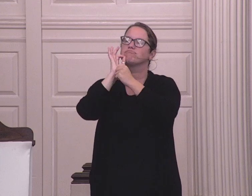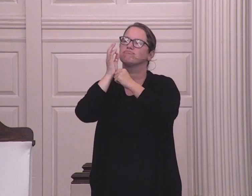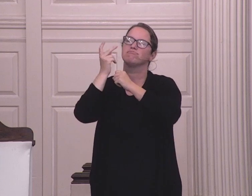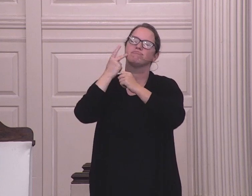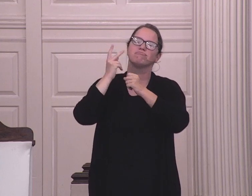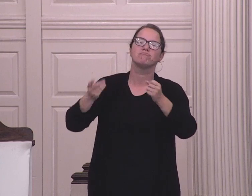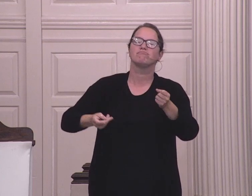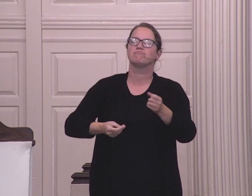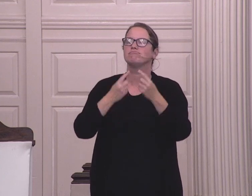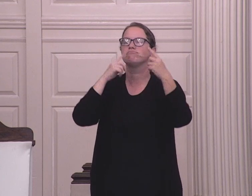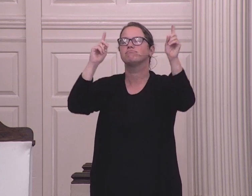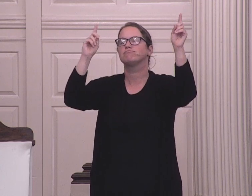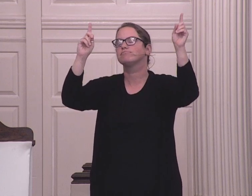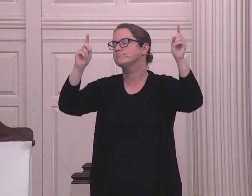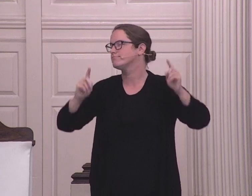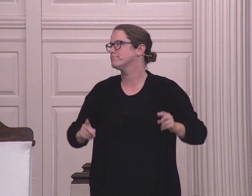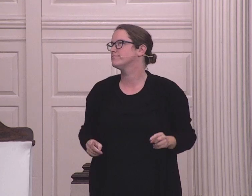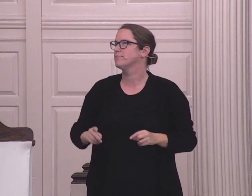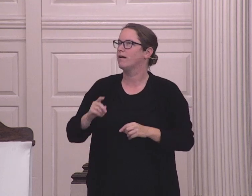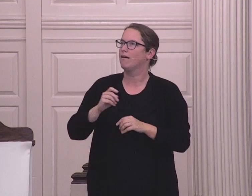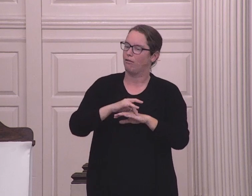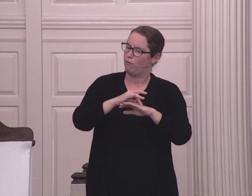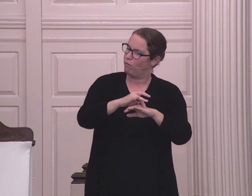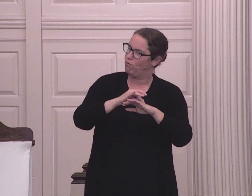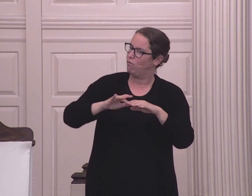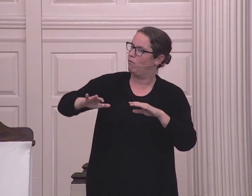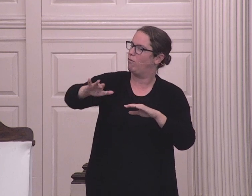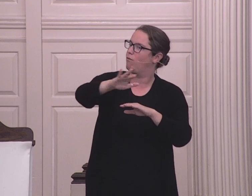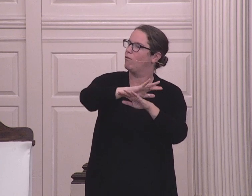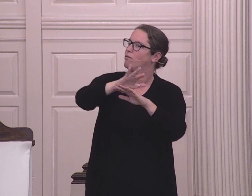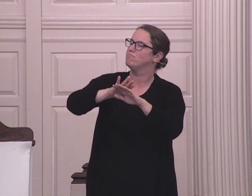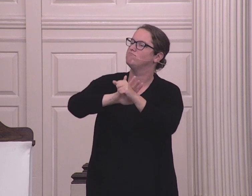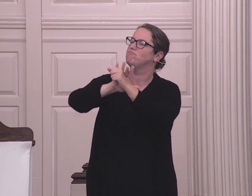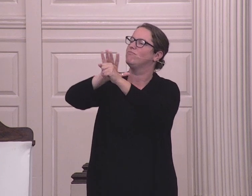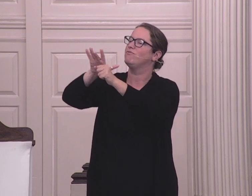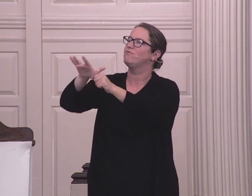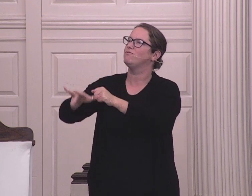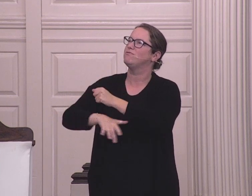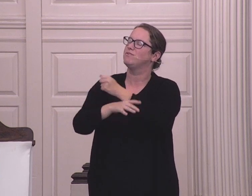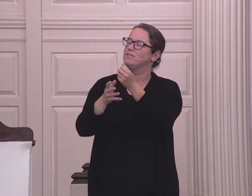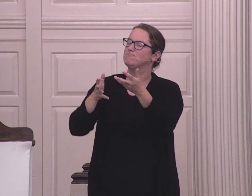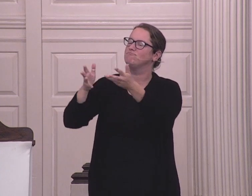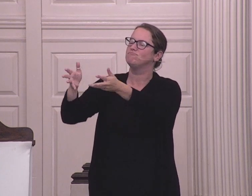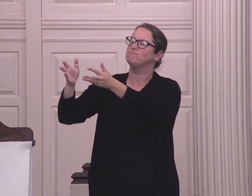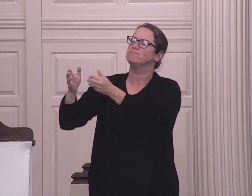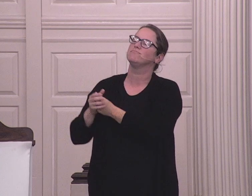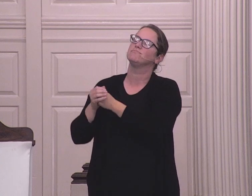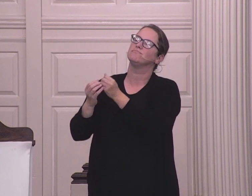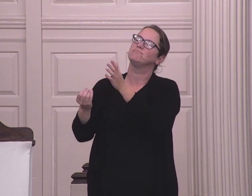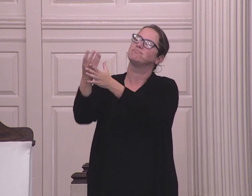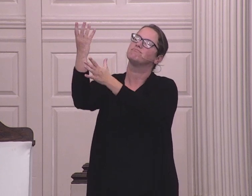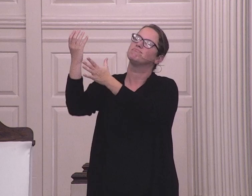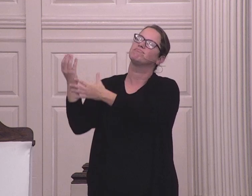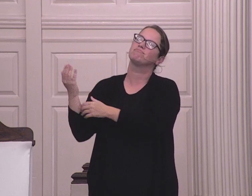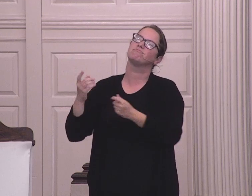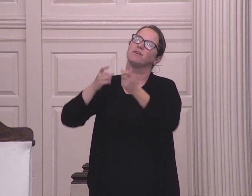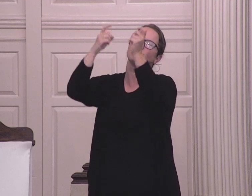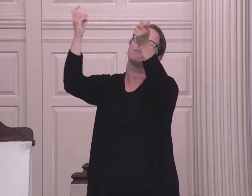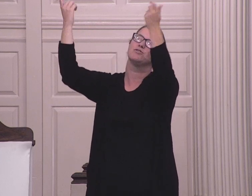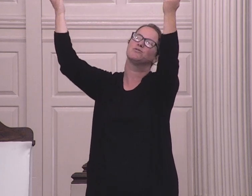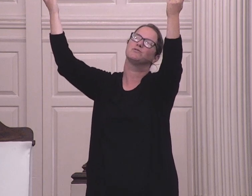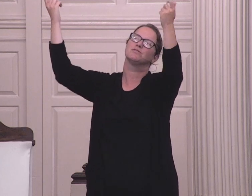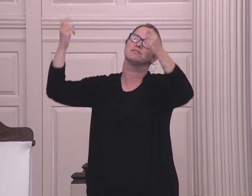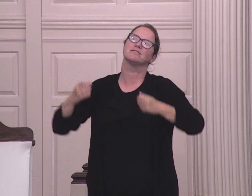harvest. The untilled meadows overflow with it, and rejoicing clothes the hills.